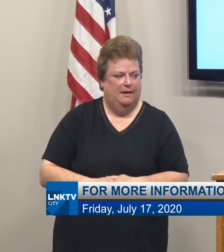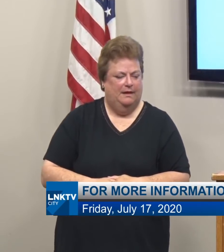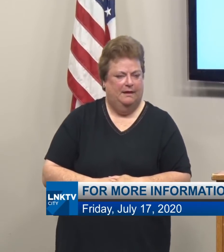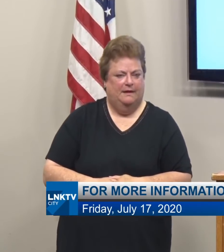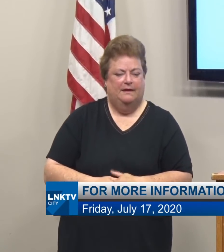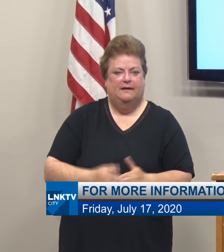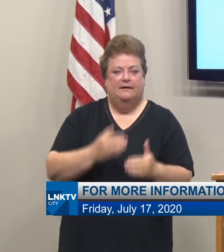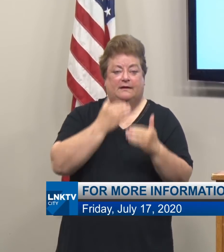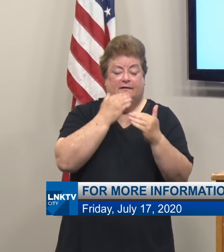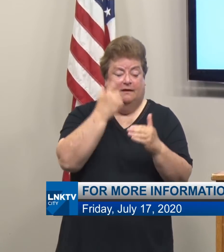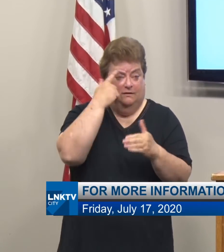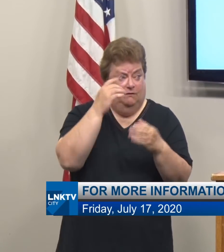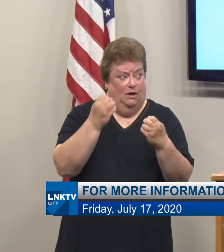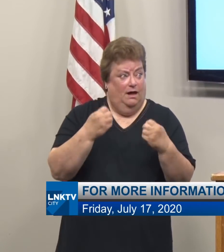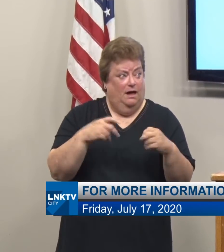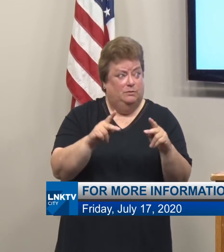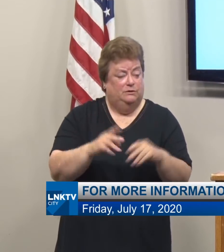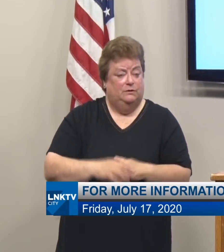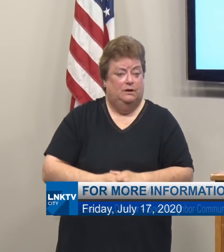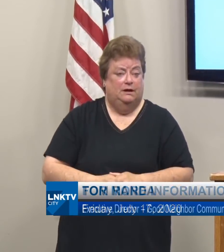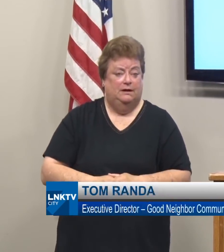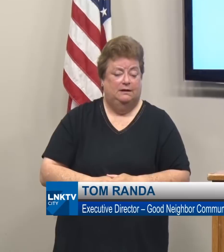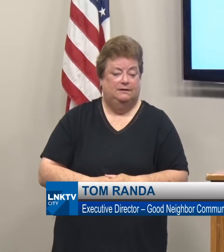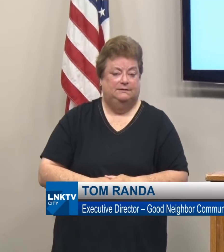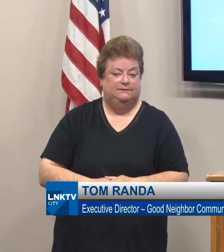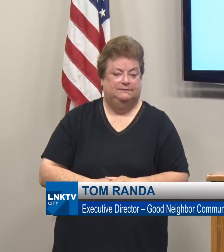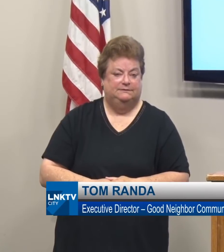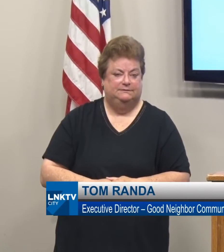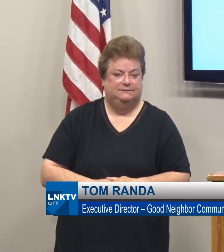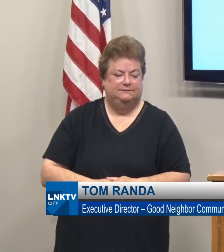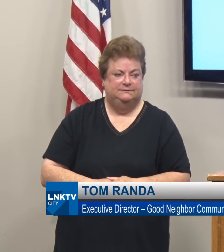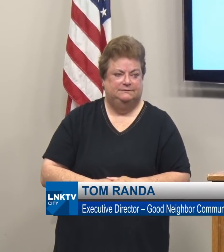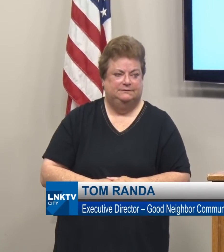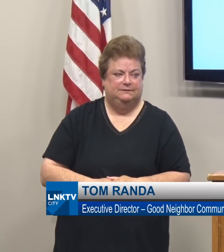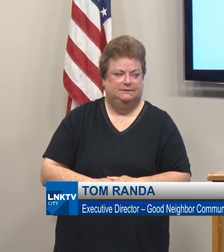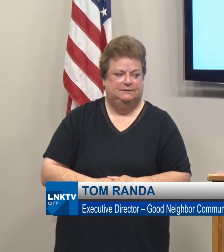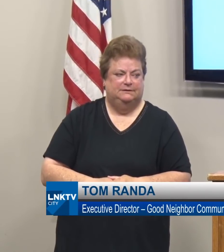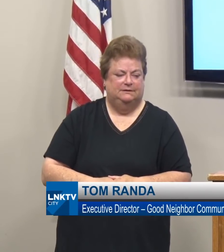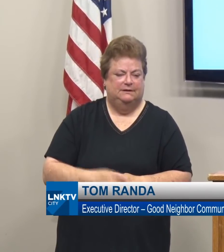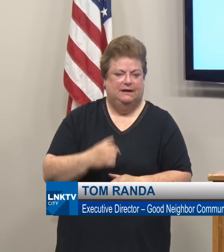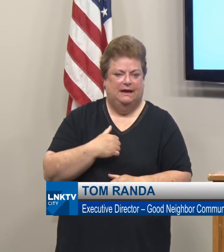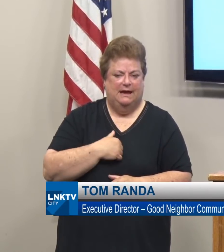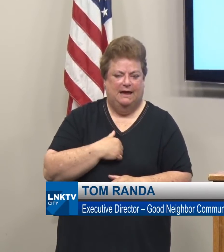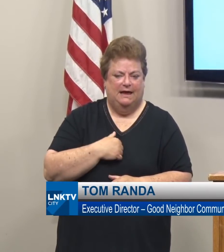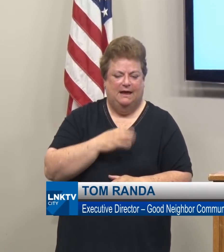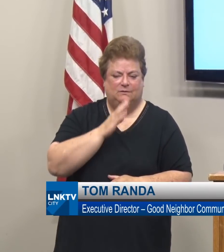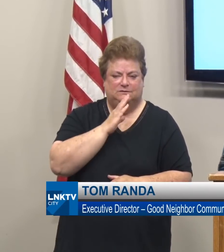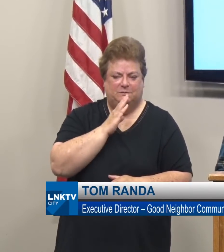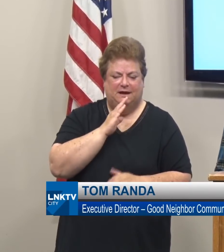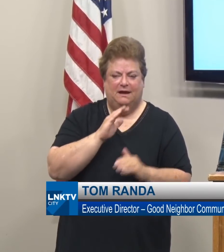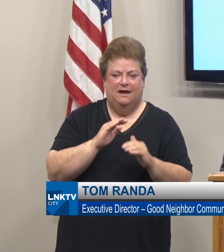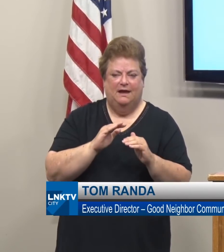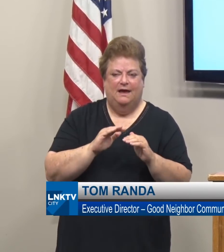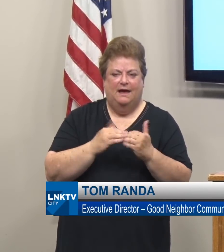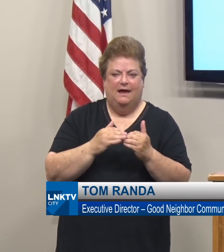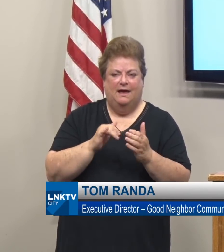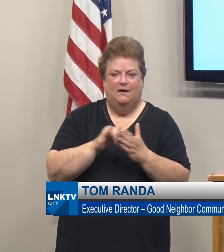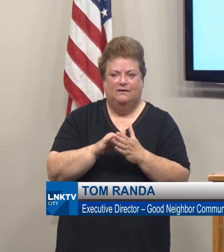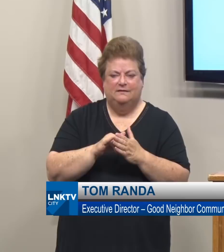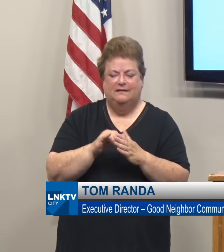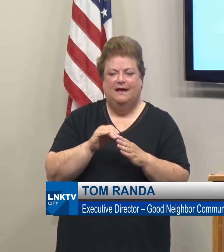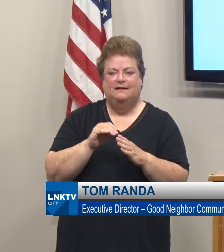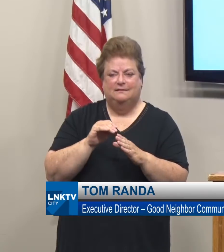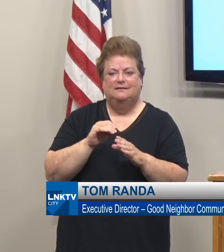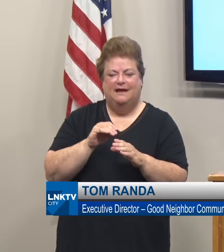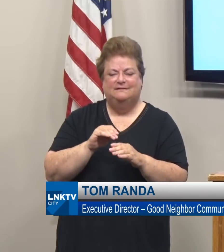And thank you for the opportunity. And I will speak on how this situation has affected the Good Neighbor